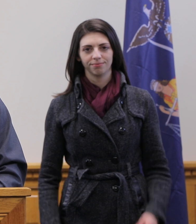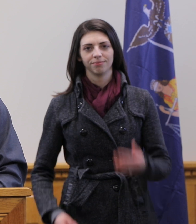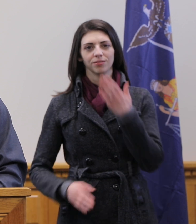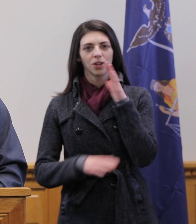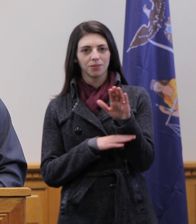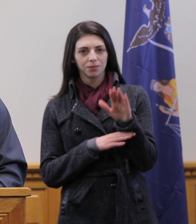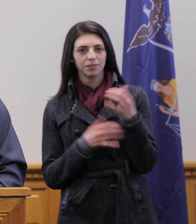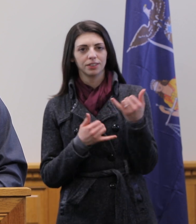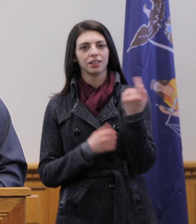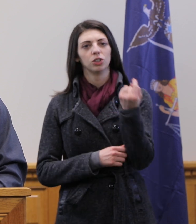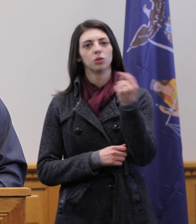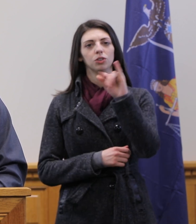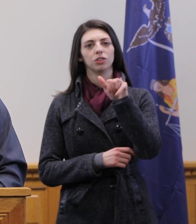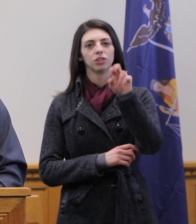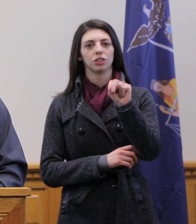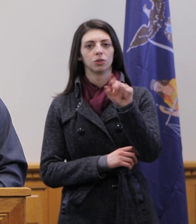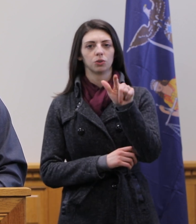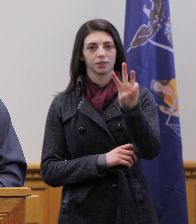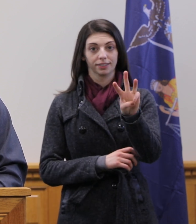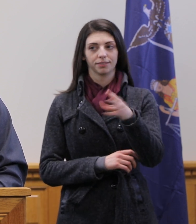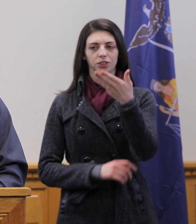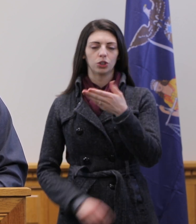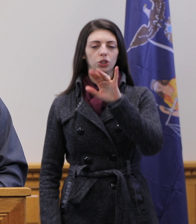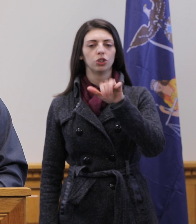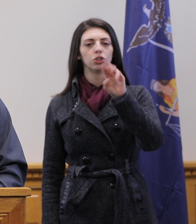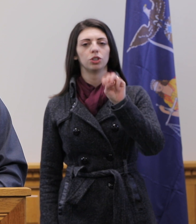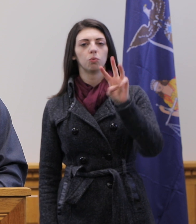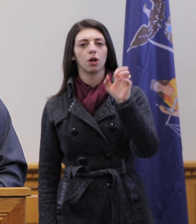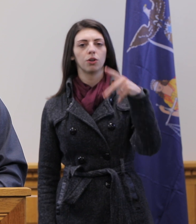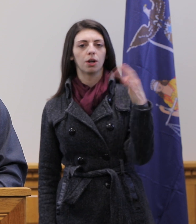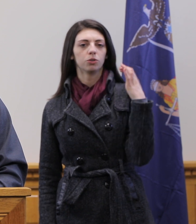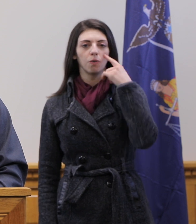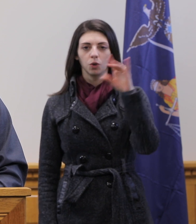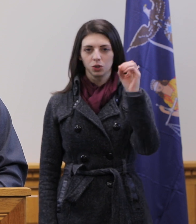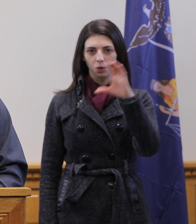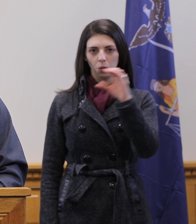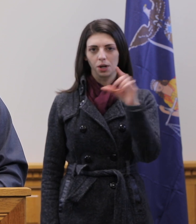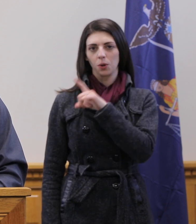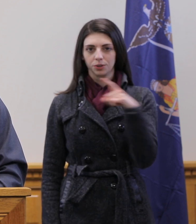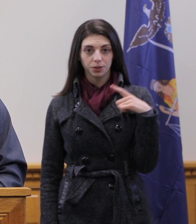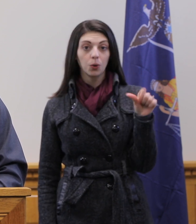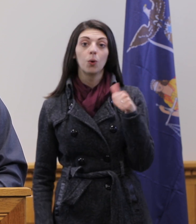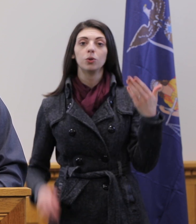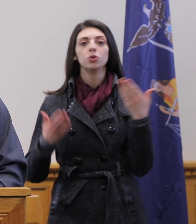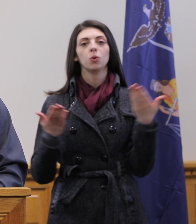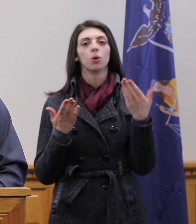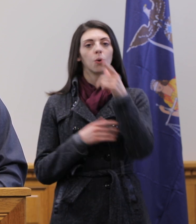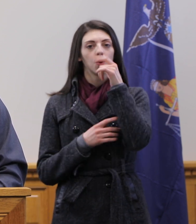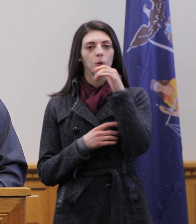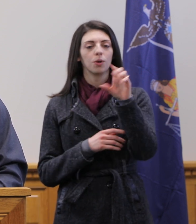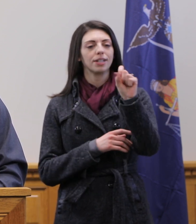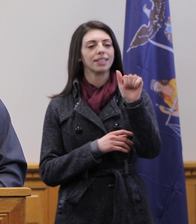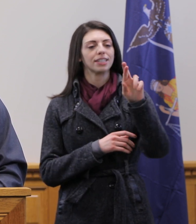Good afternoon. Today is Tuesday, January 26th. I'm Jim Weatherup, Chairman of the Oswego County Legislature. Joining me today are